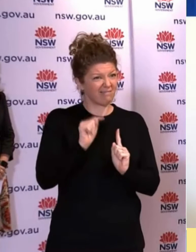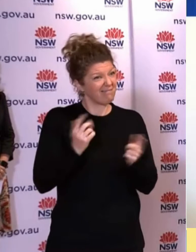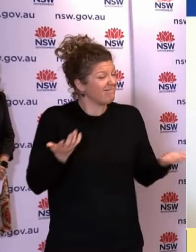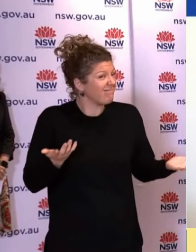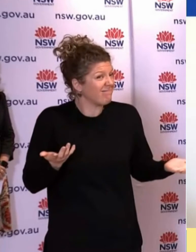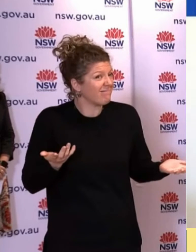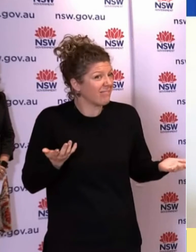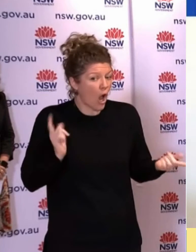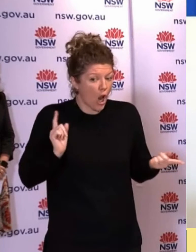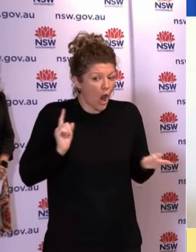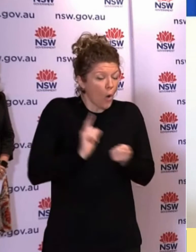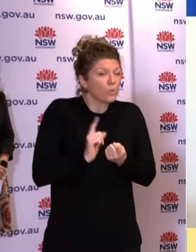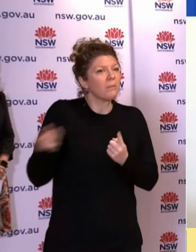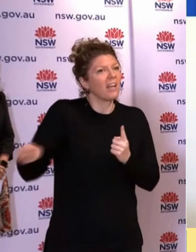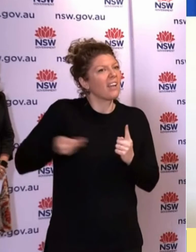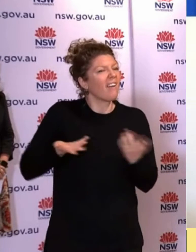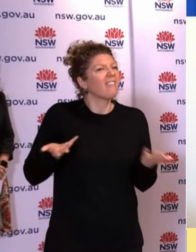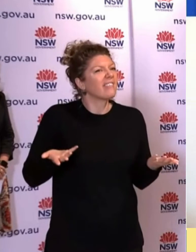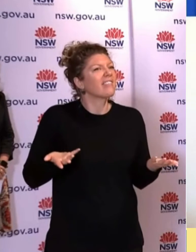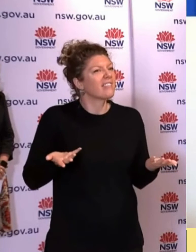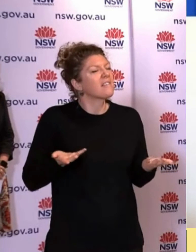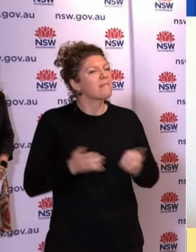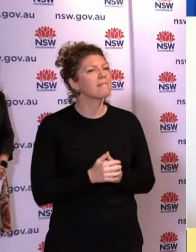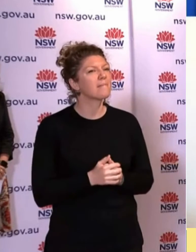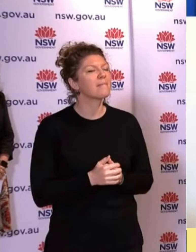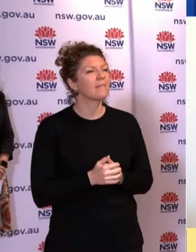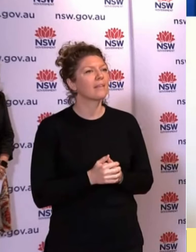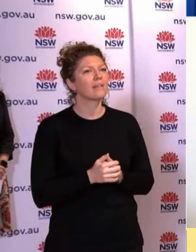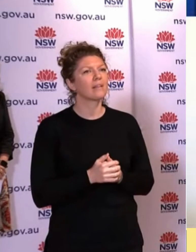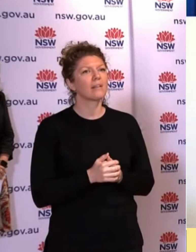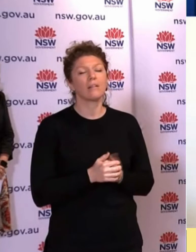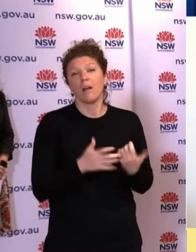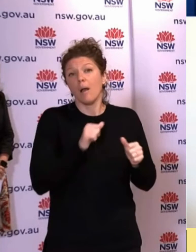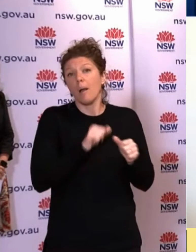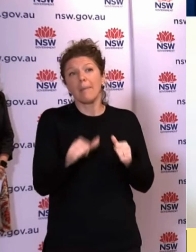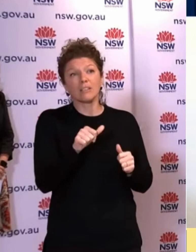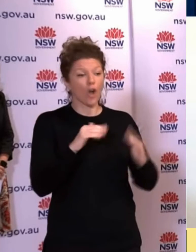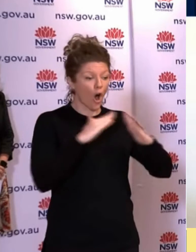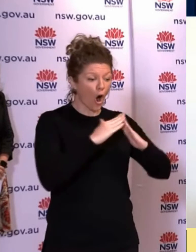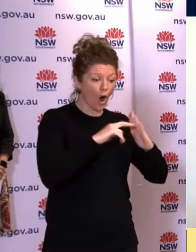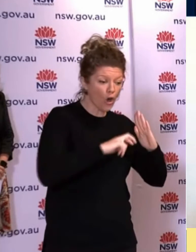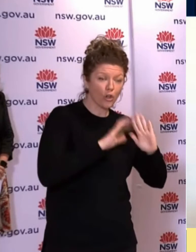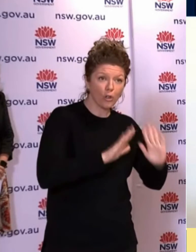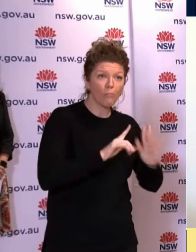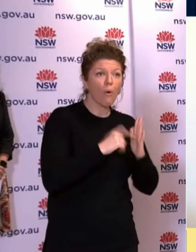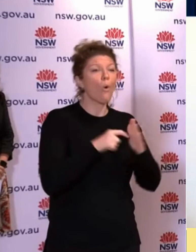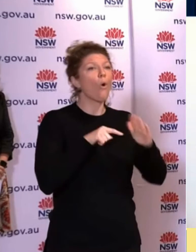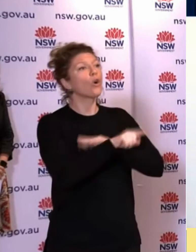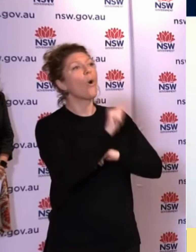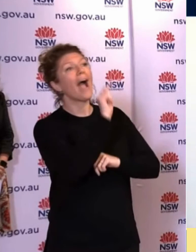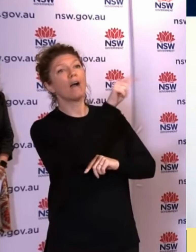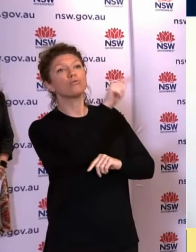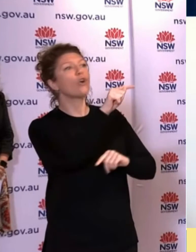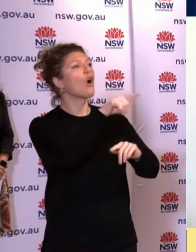you're in close proximity. And preferably stay outside if you can, although obviously in the areas of concern